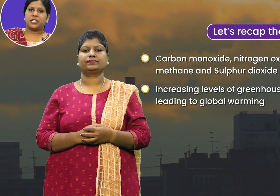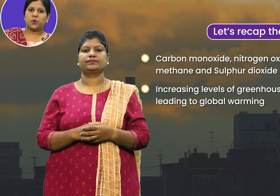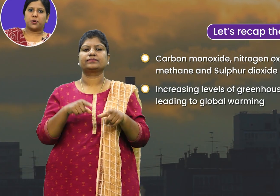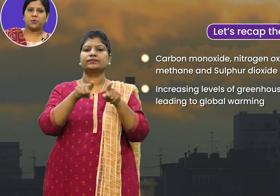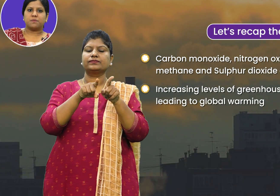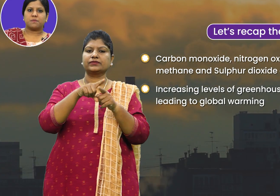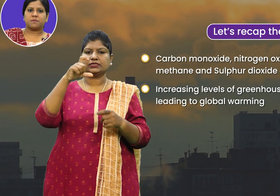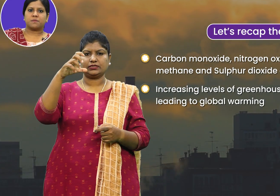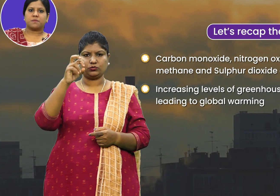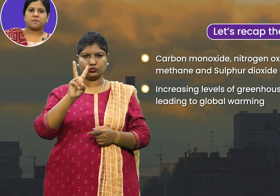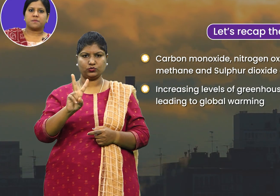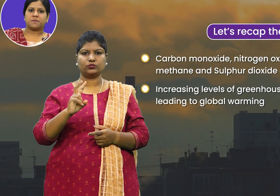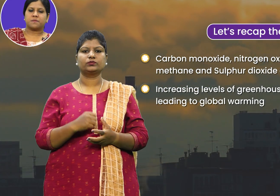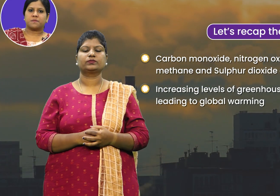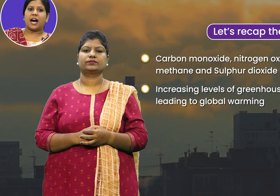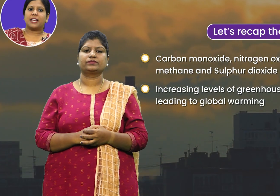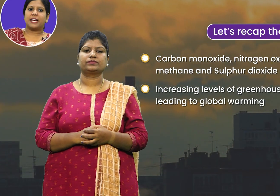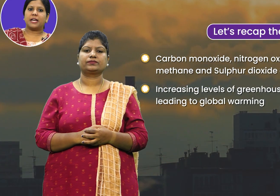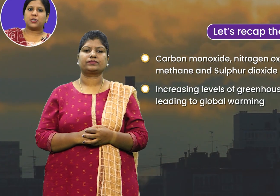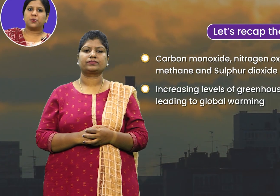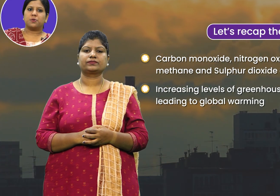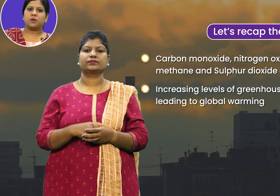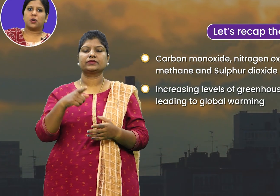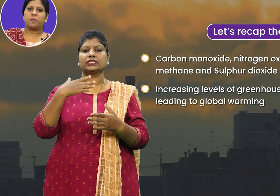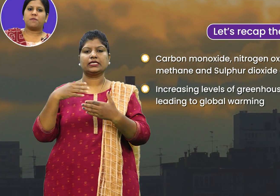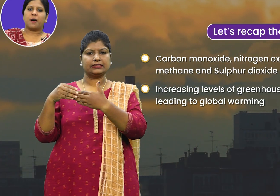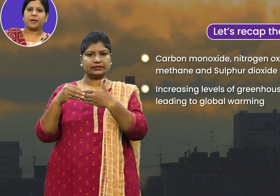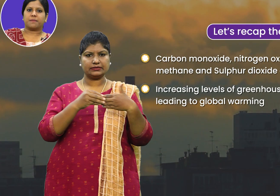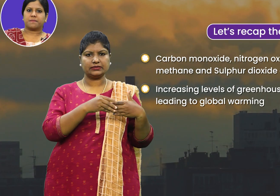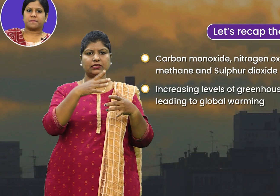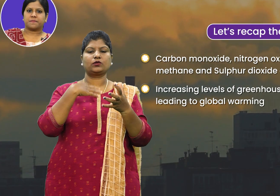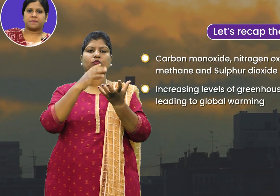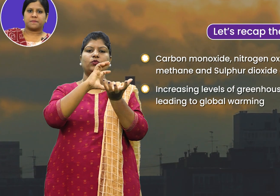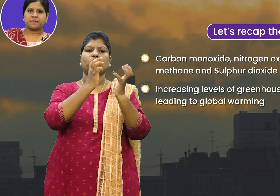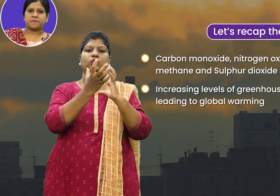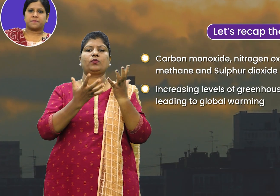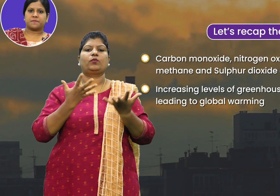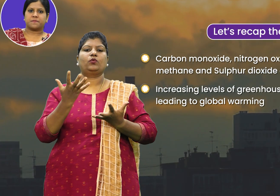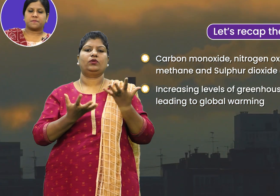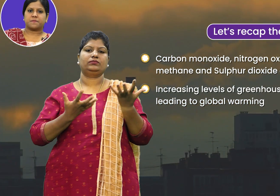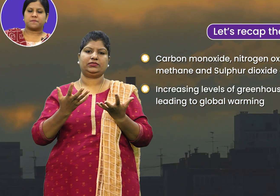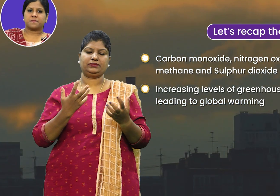like CO2 are leading to global warming.